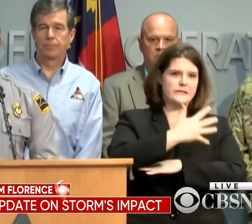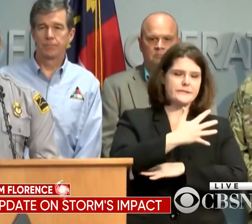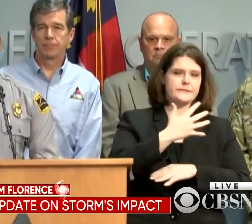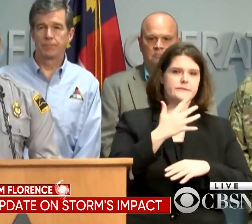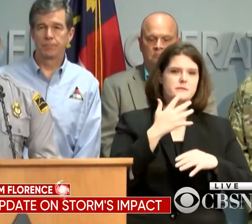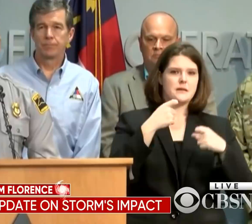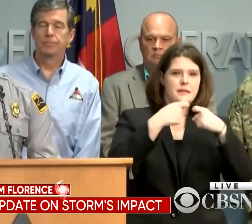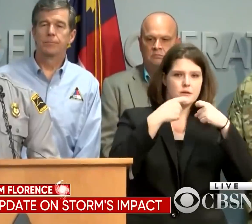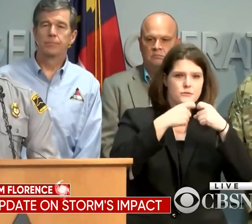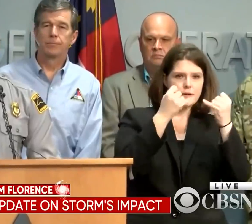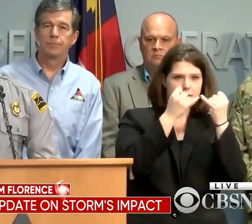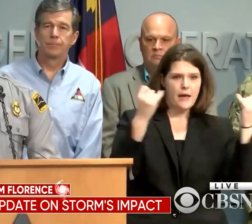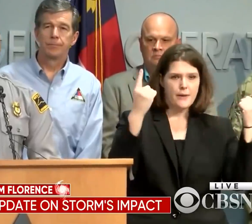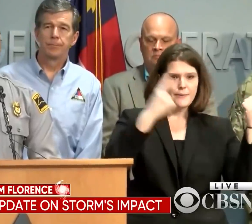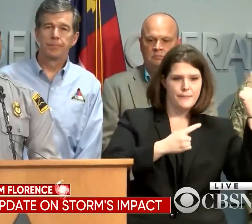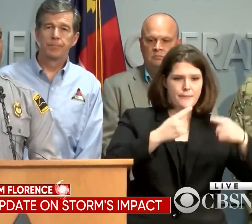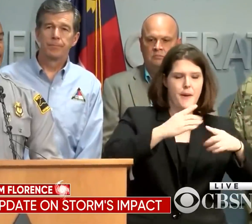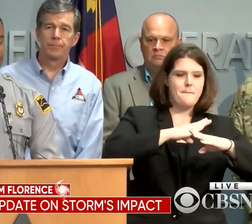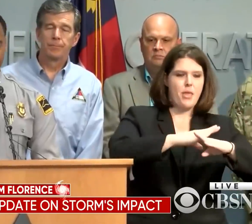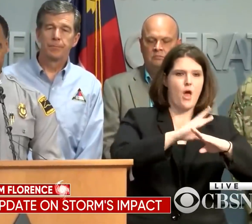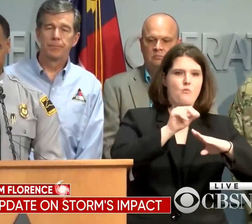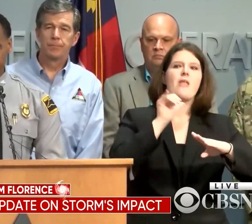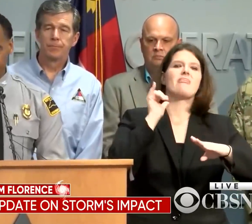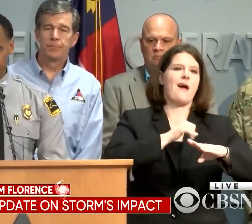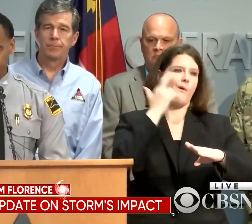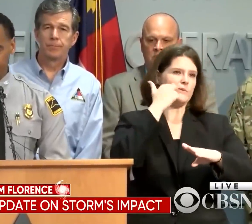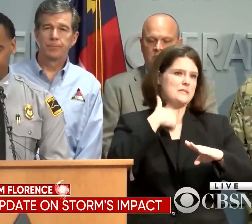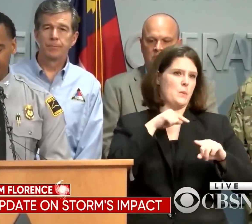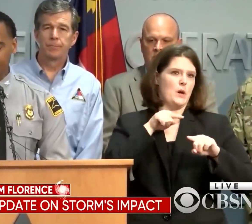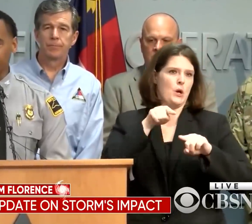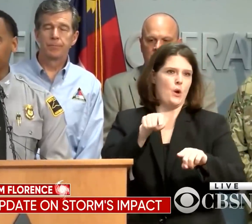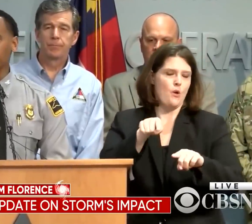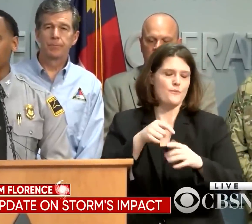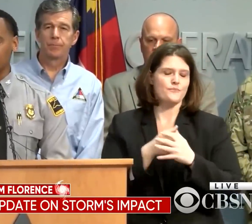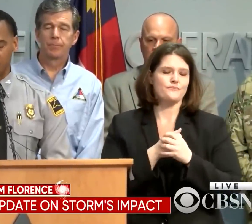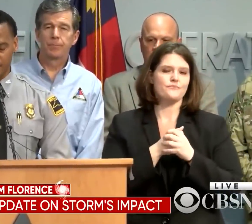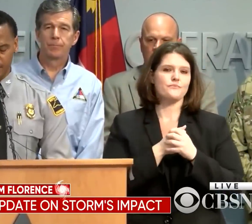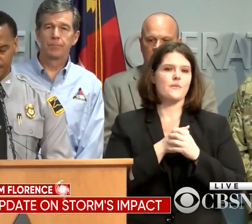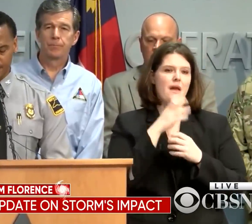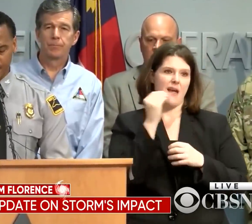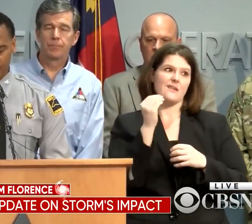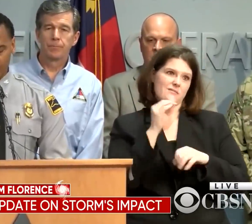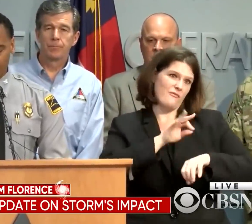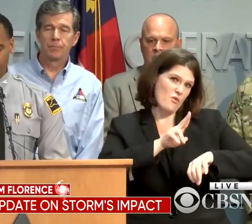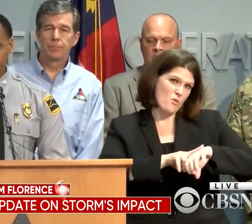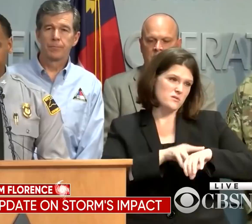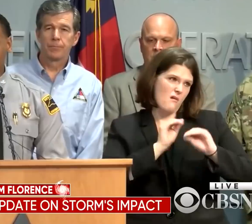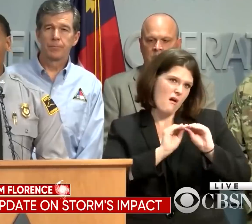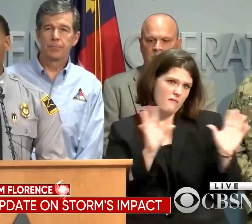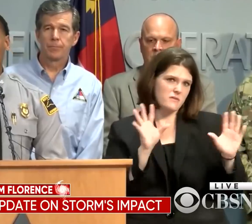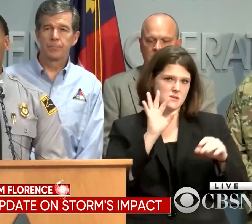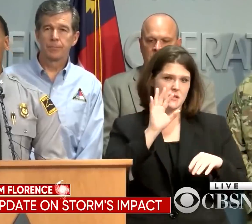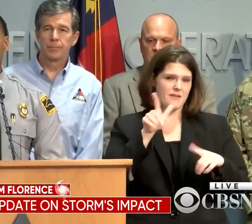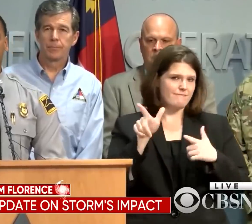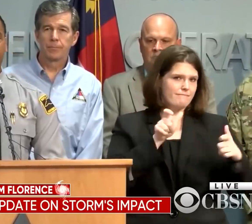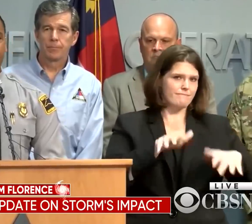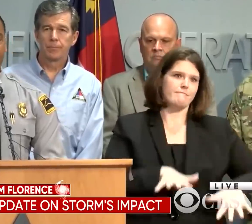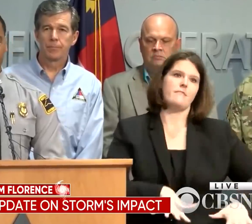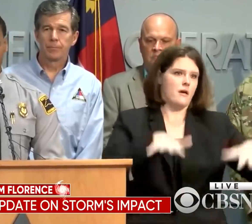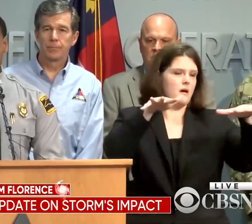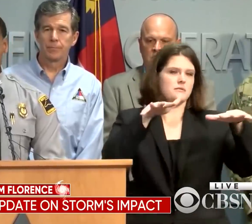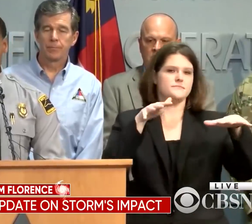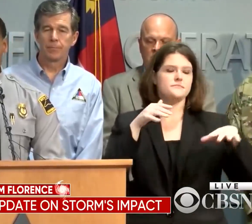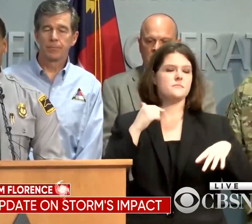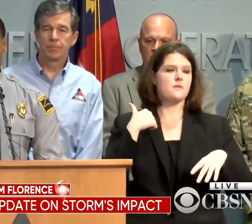lines blocking roadways, along with the obvious flash flooding of roads. Overnight, our troopers responded to